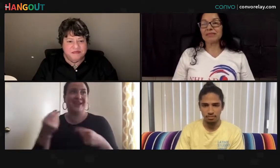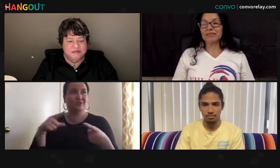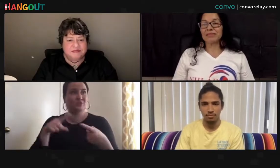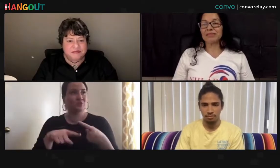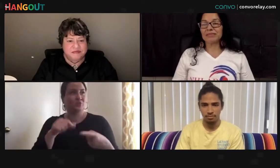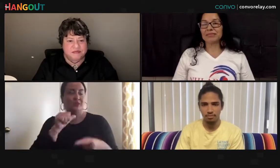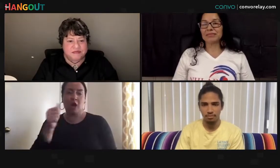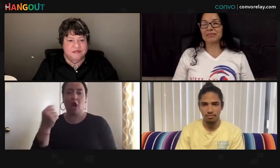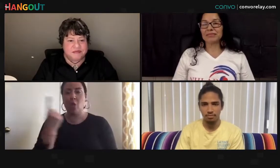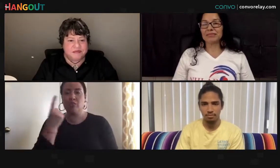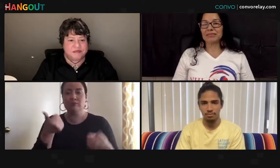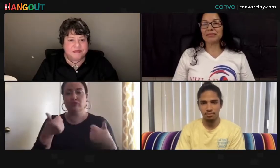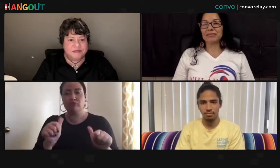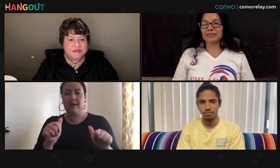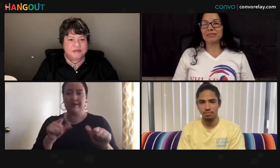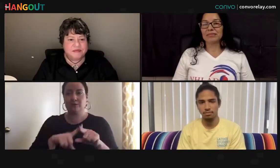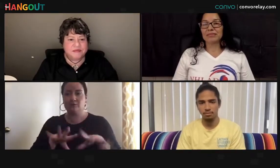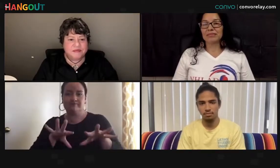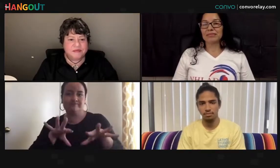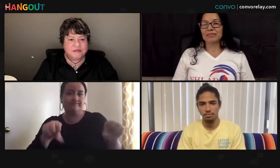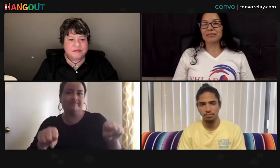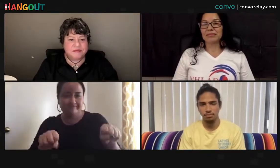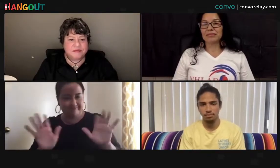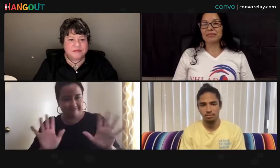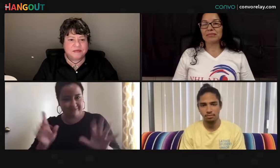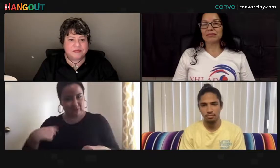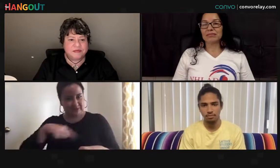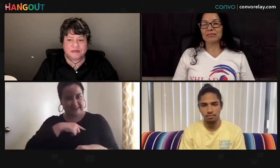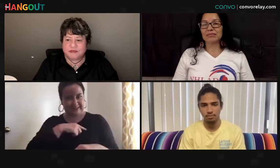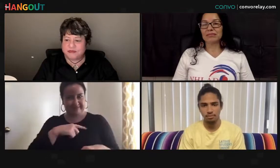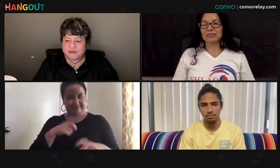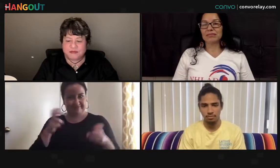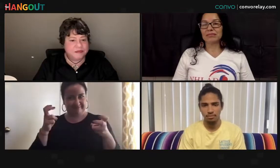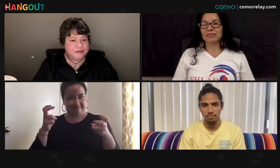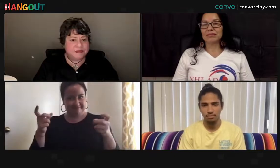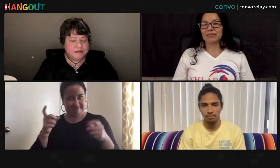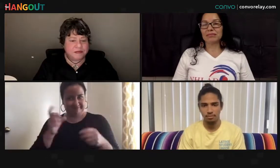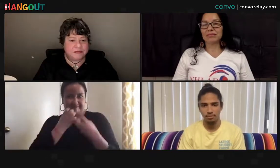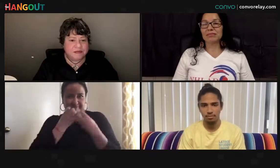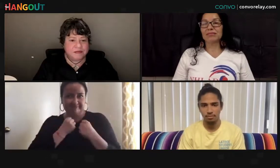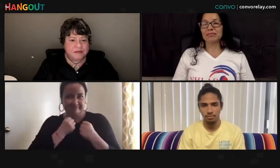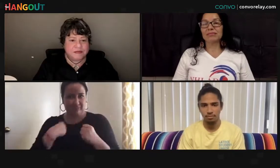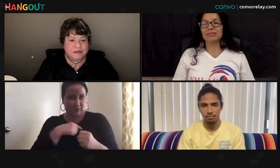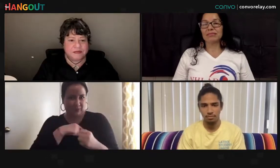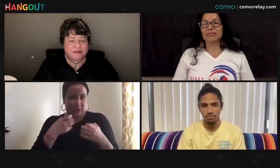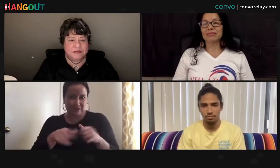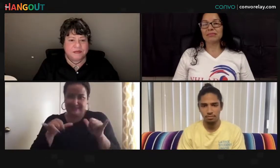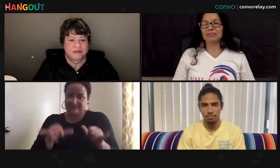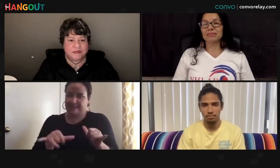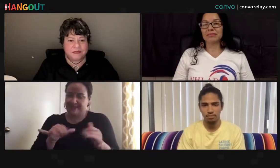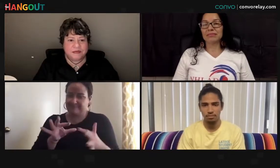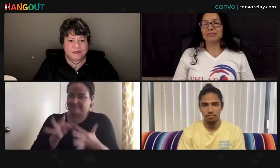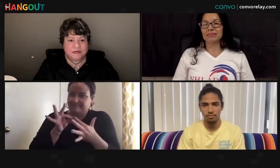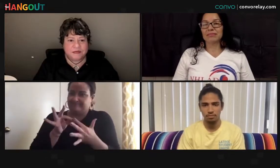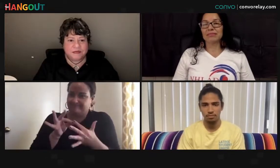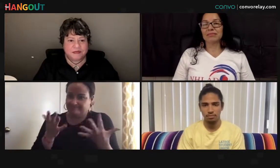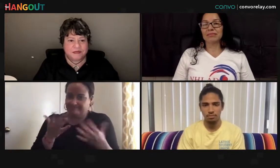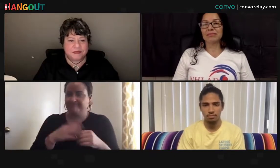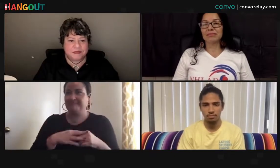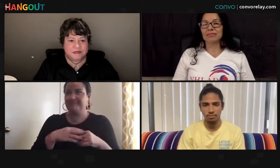is that we definitely cherish our culture. Don't always try to take something that is ours for yourself. We preserve our culture and we